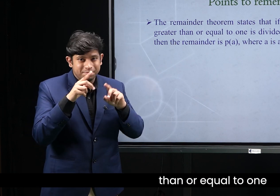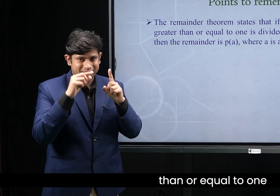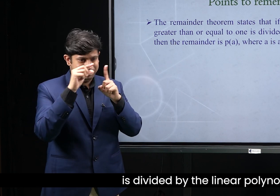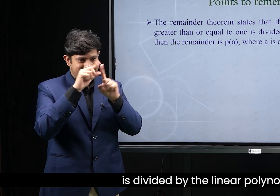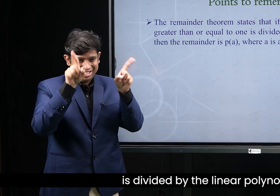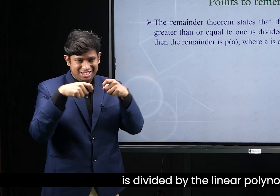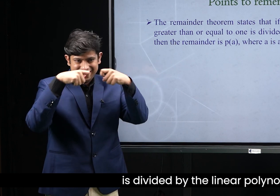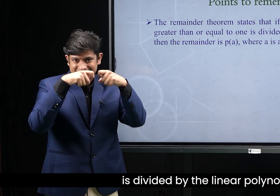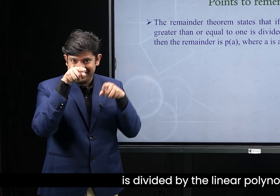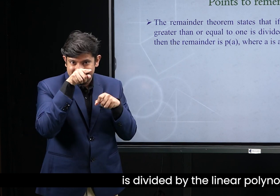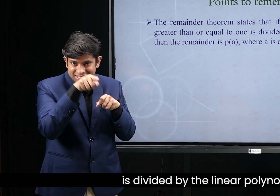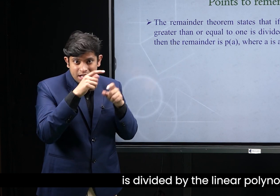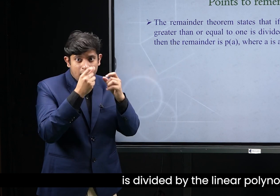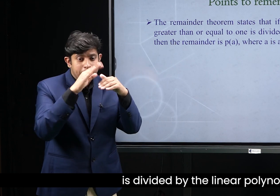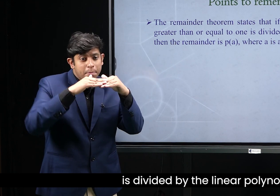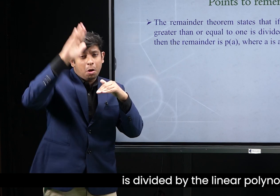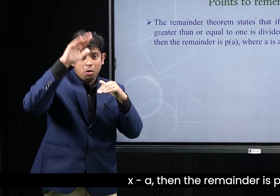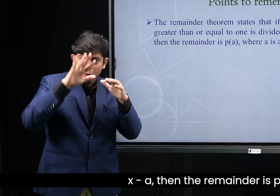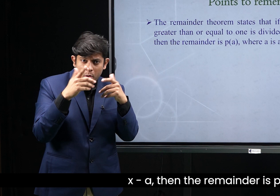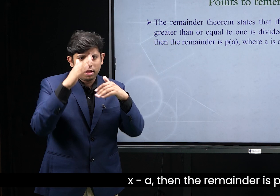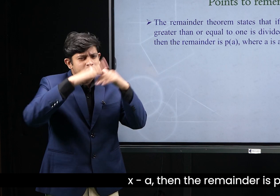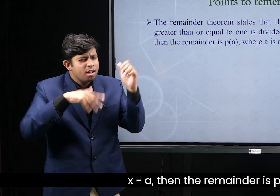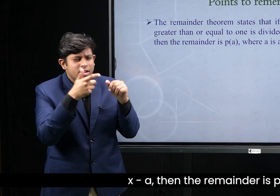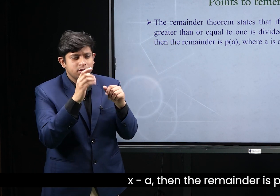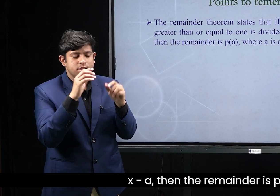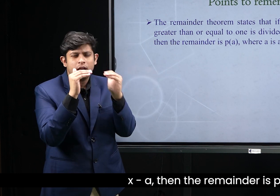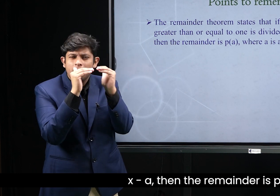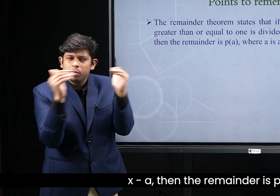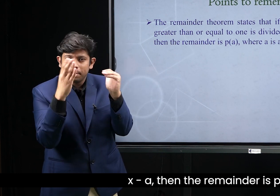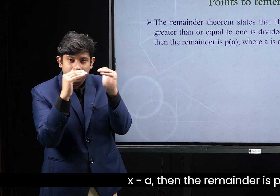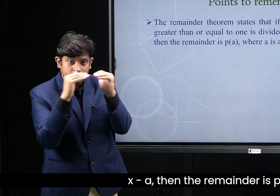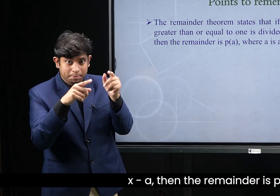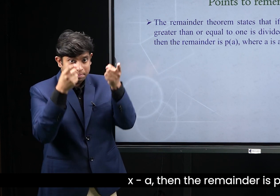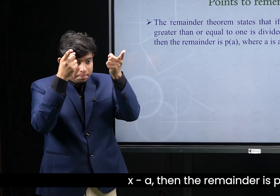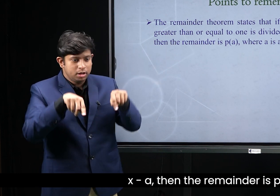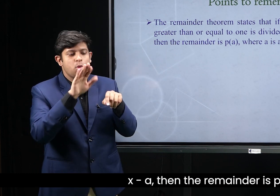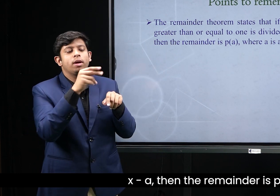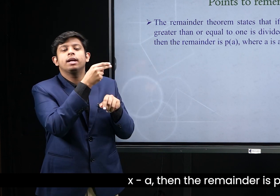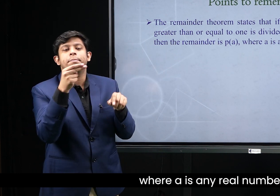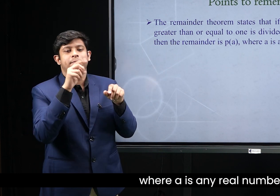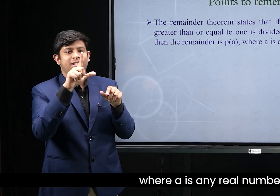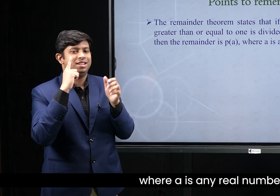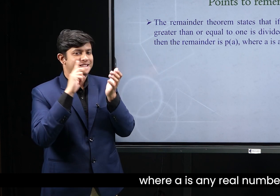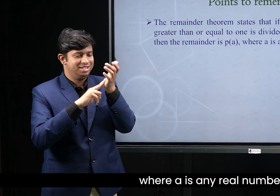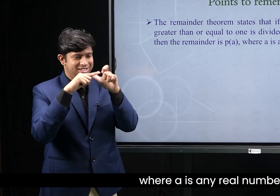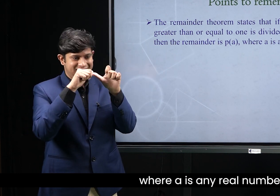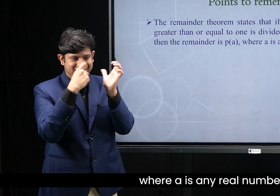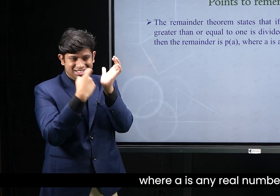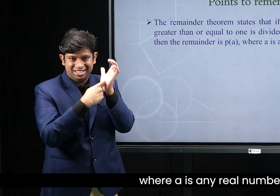1 is divided by the linear polynomial x minus a, then the remainder is p of a, where a is any real number.